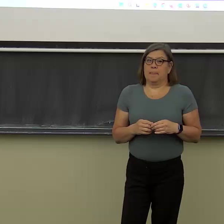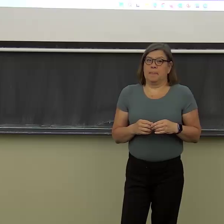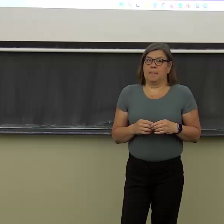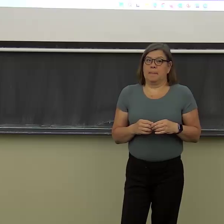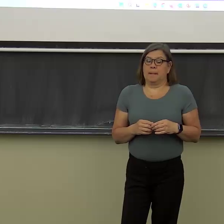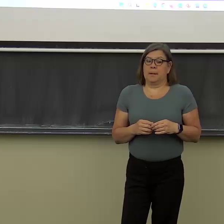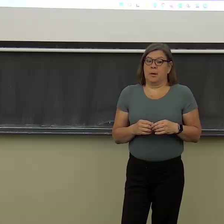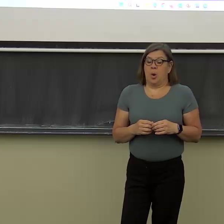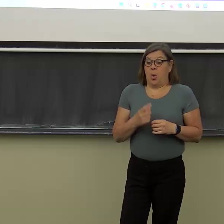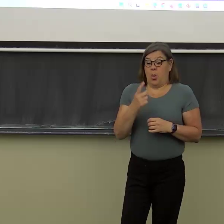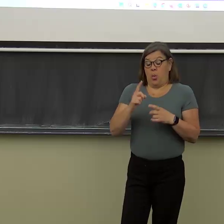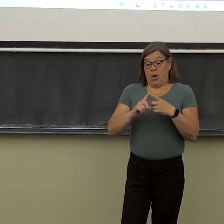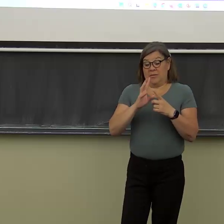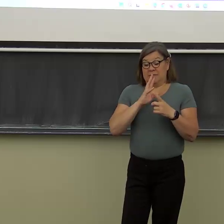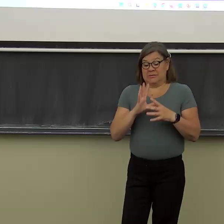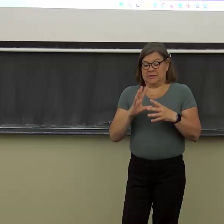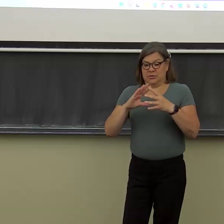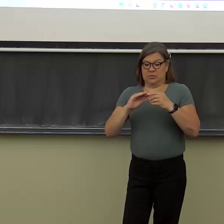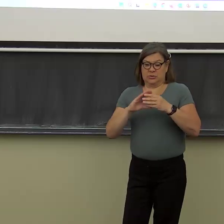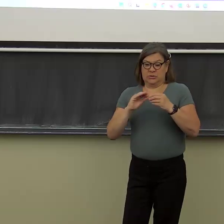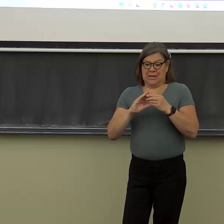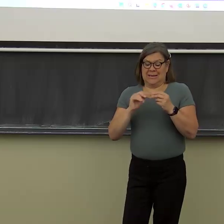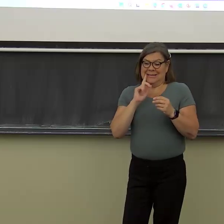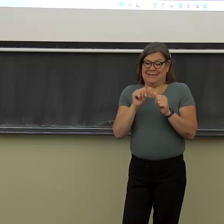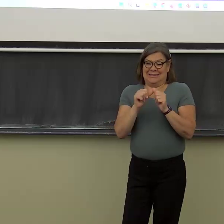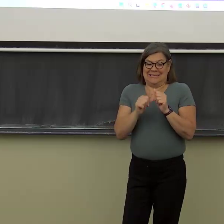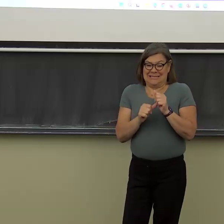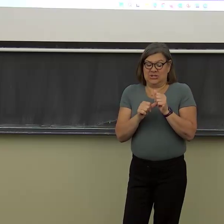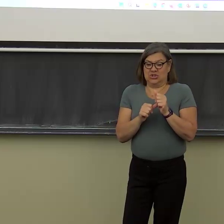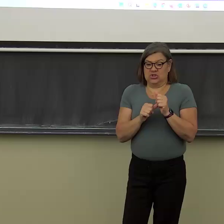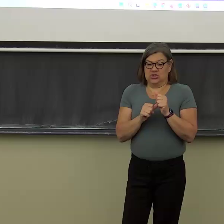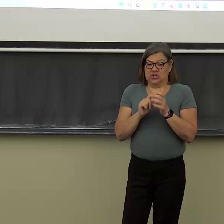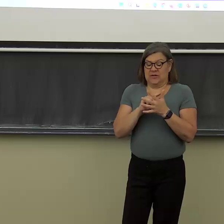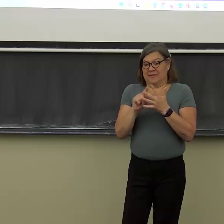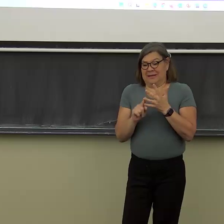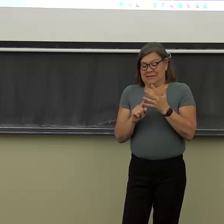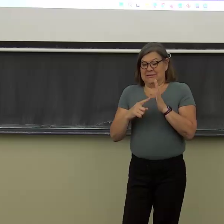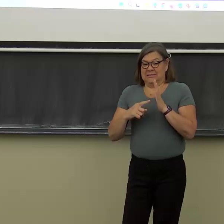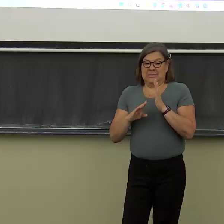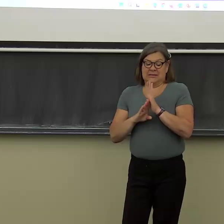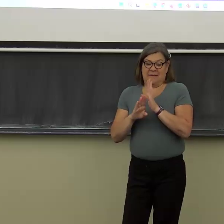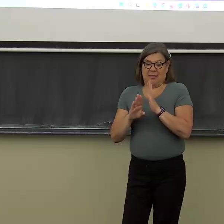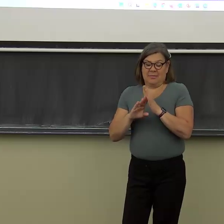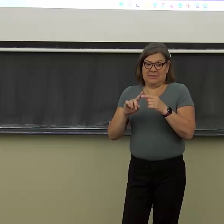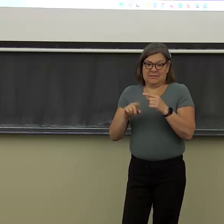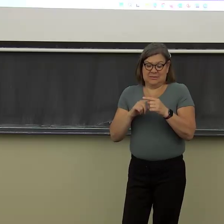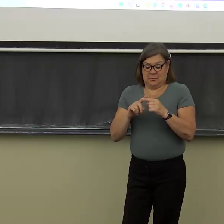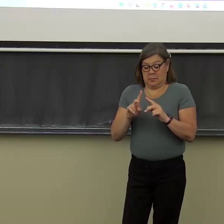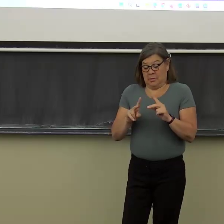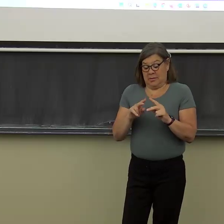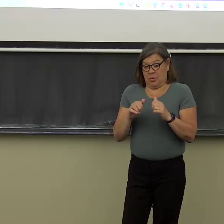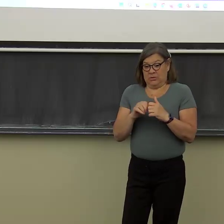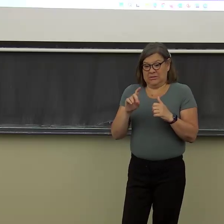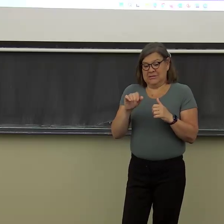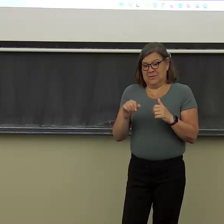one of the speakers had said, I think in each of these development cycles, people with